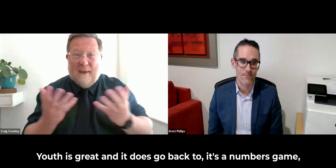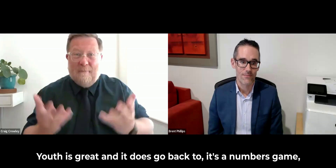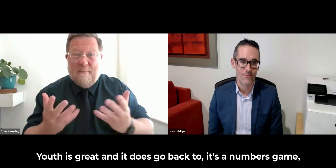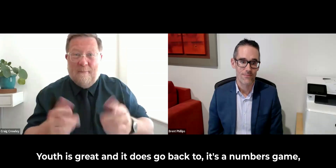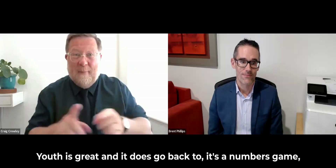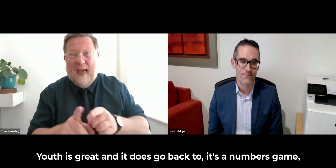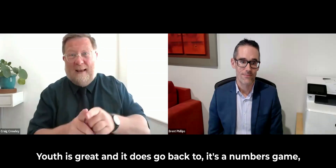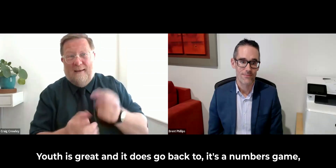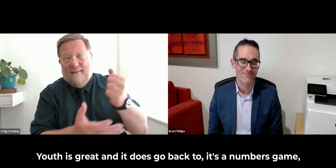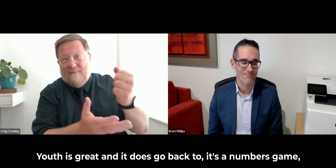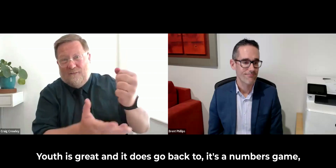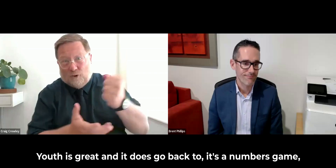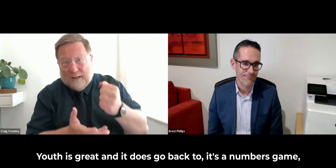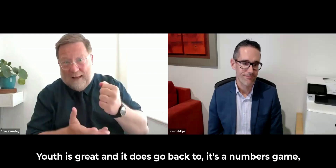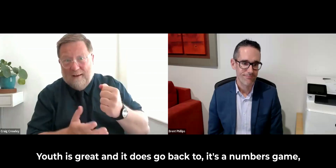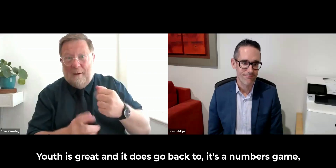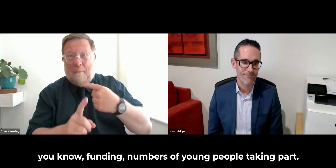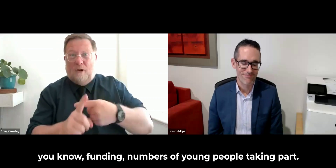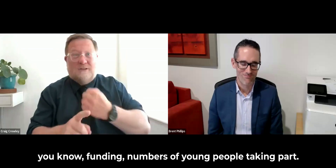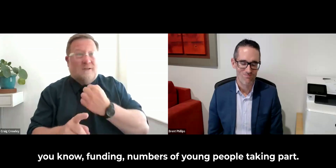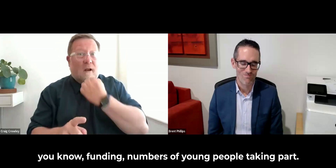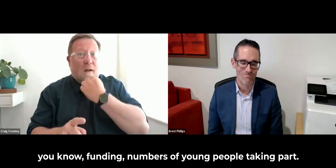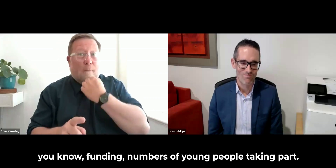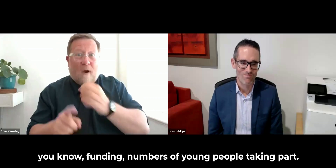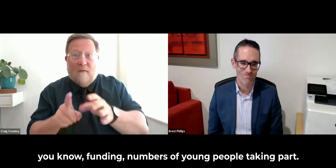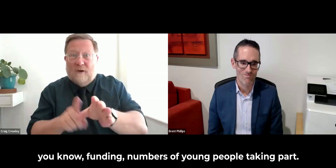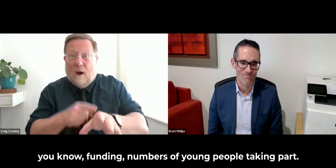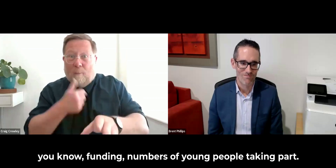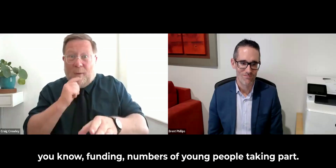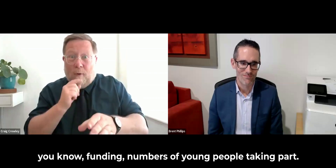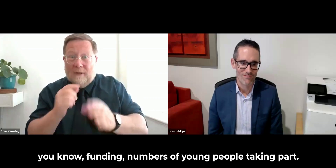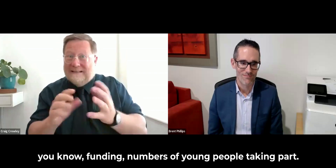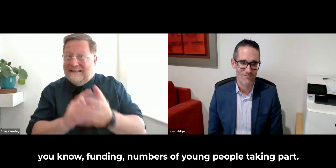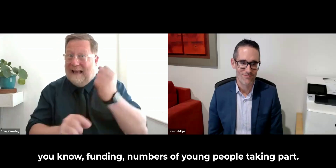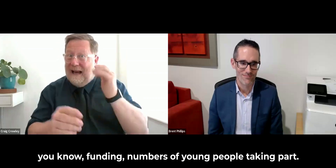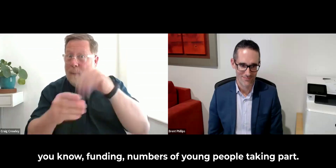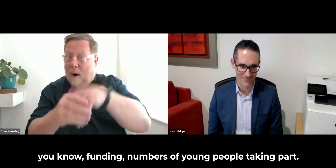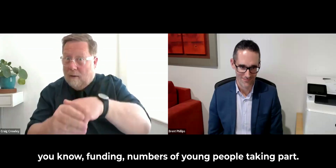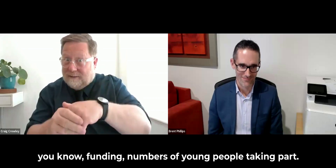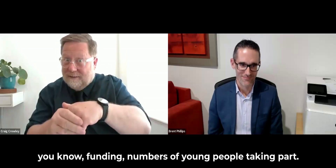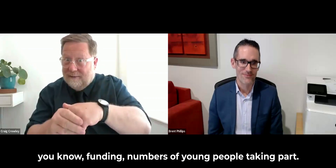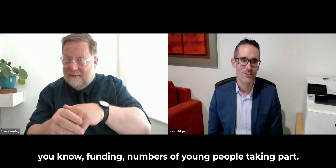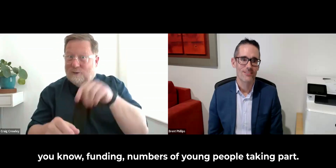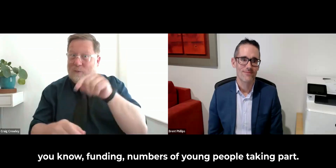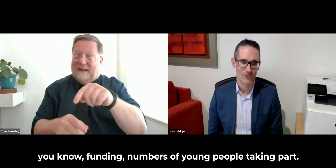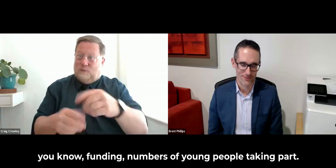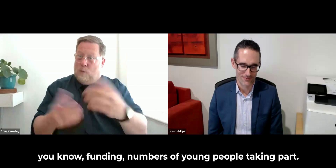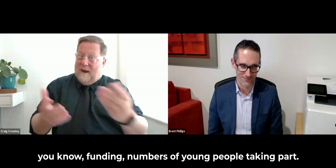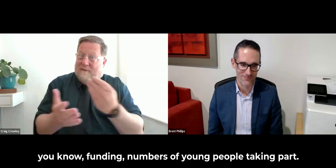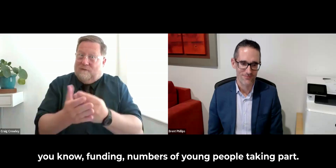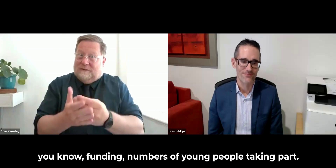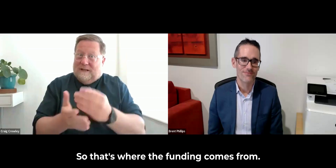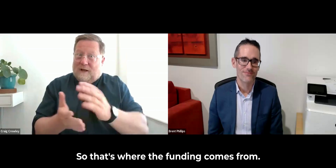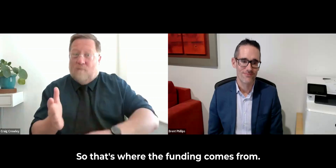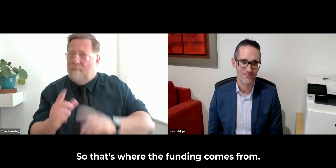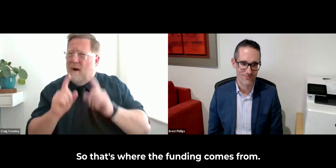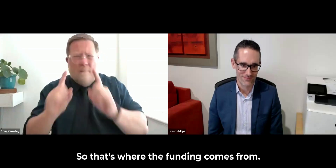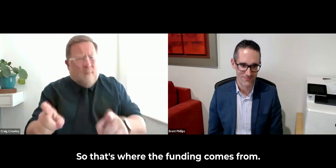back to, it's a numbers game, funding, numbers of young people taking part. So that's